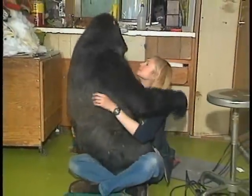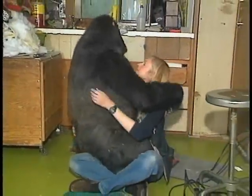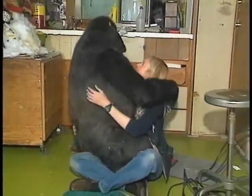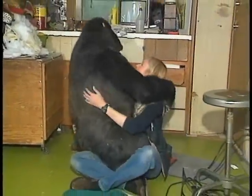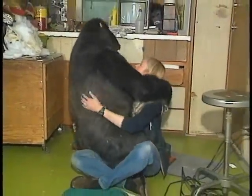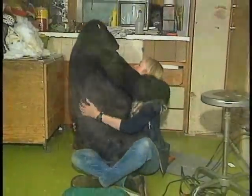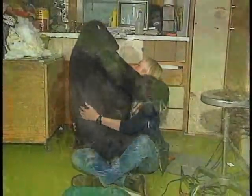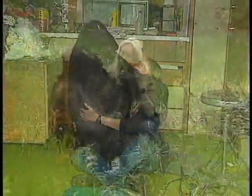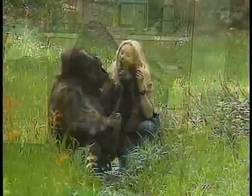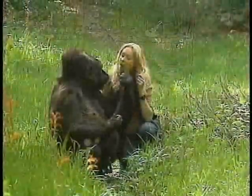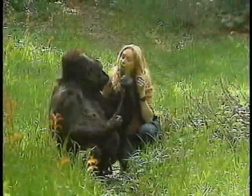consequences on both sides.